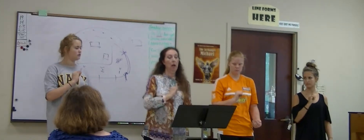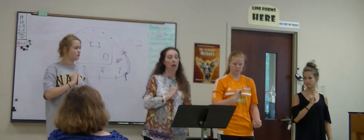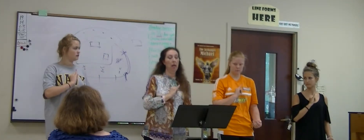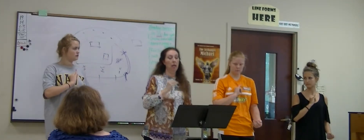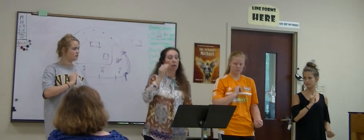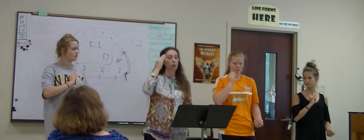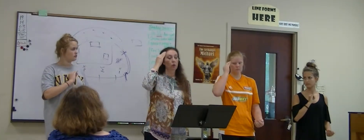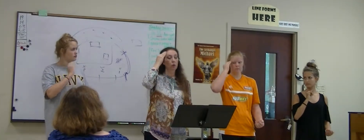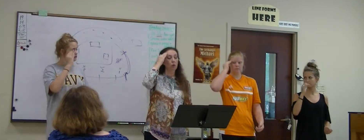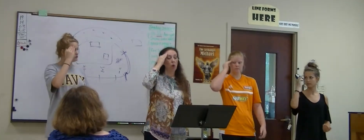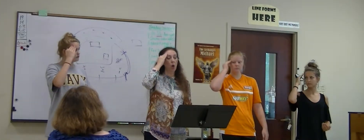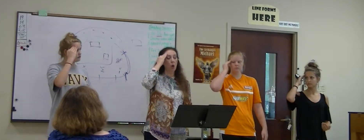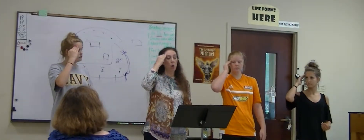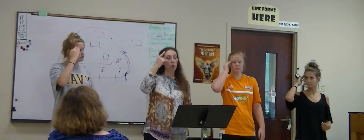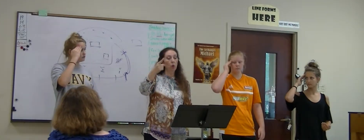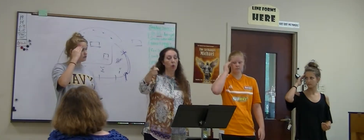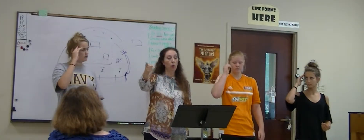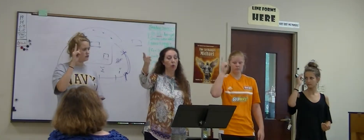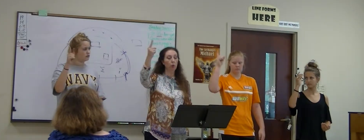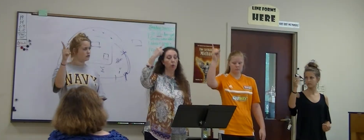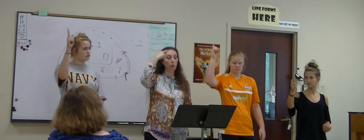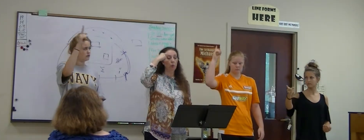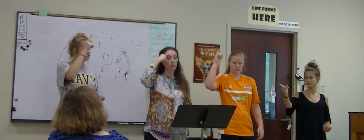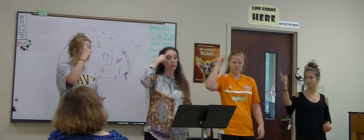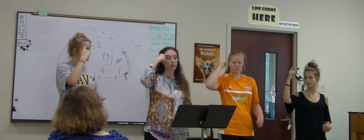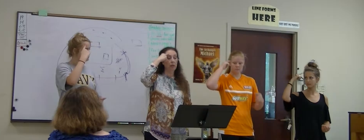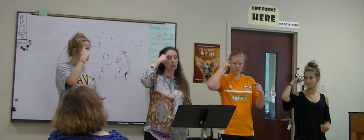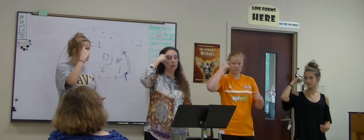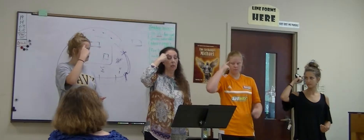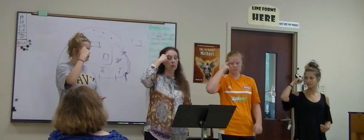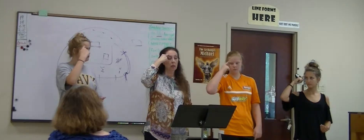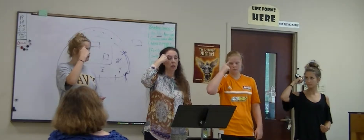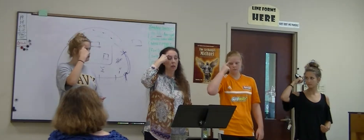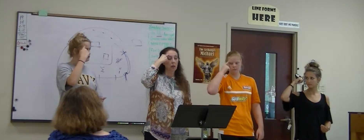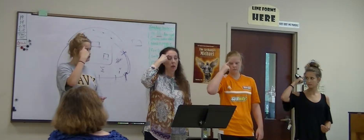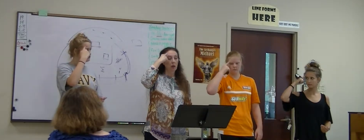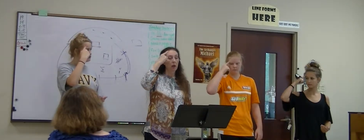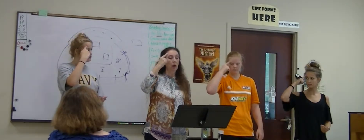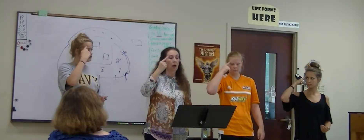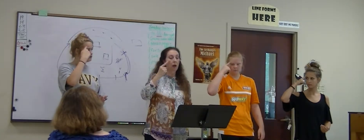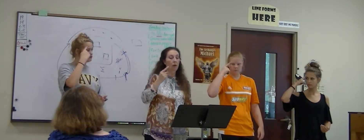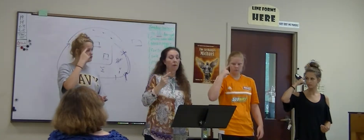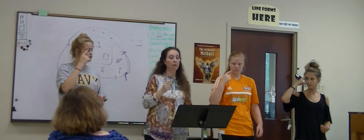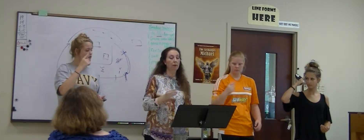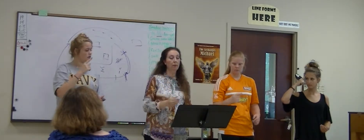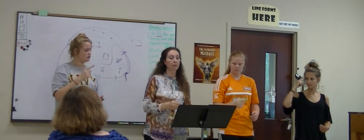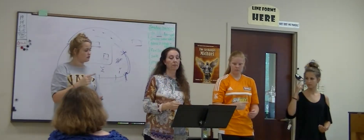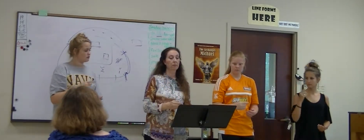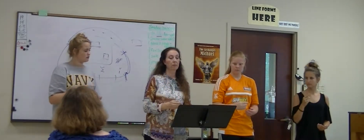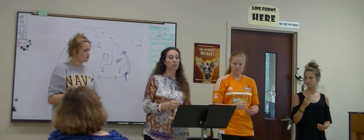I know you think of